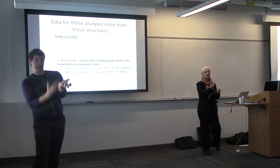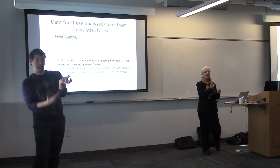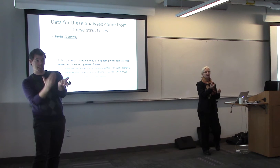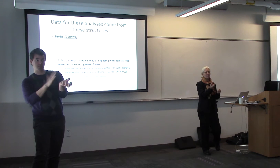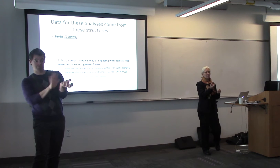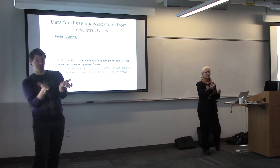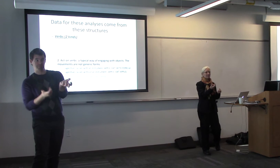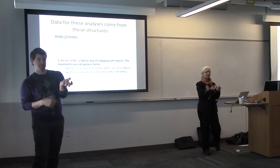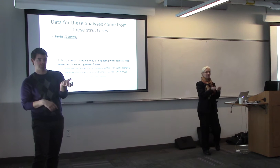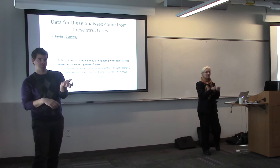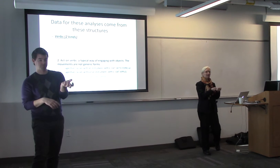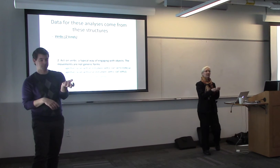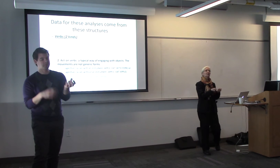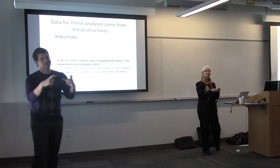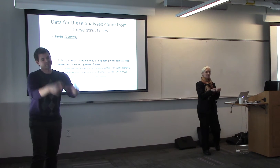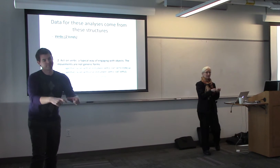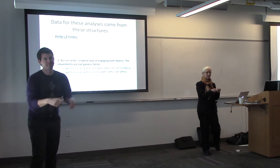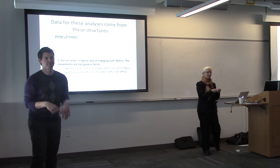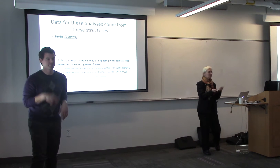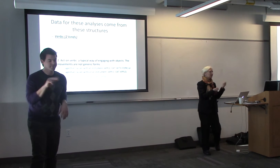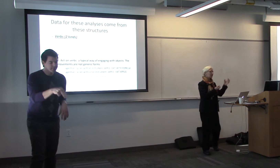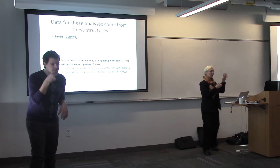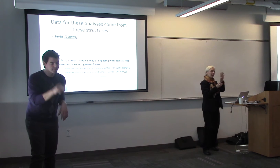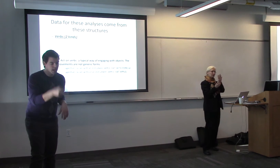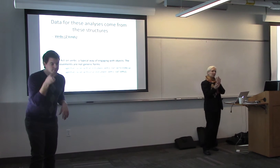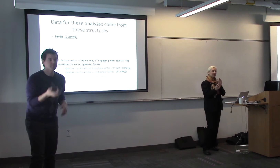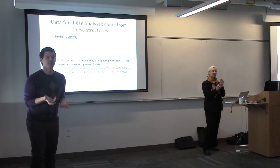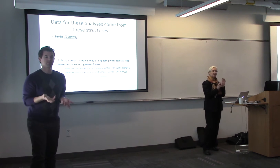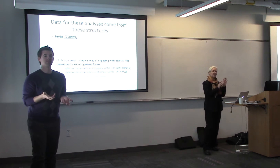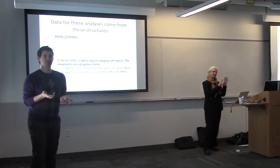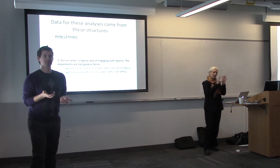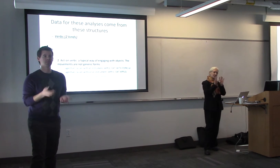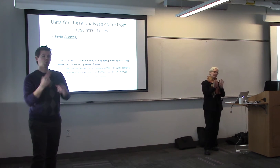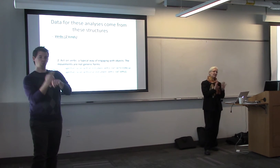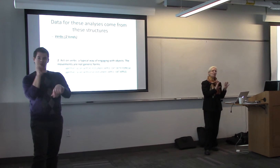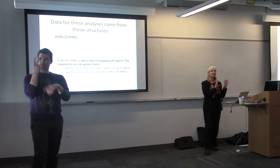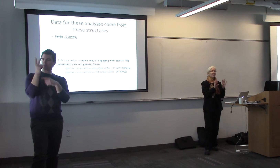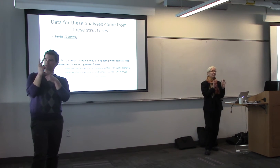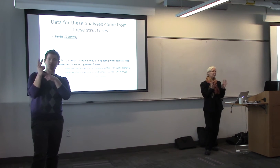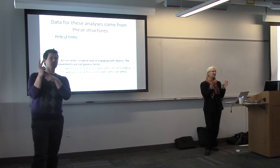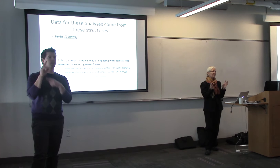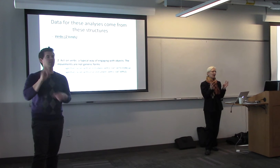you're interacting with them vis-a-vis an instrument. So they're in